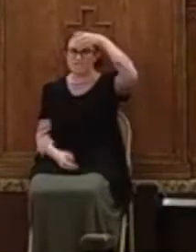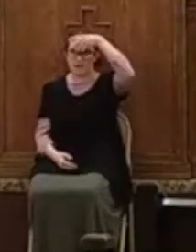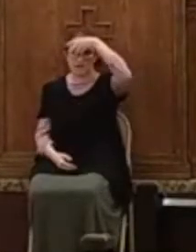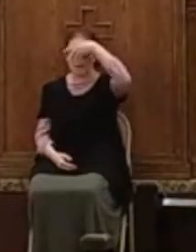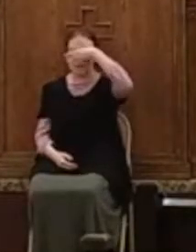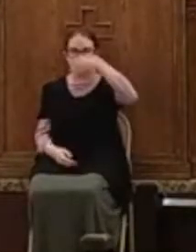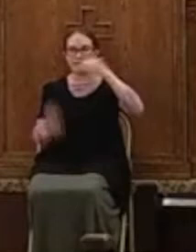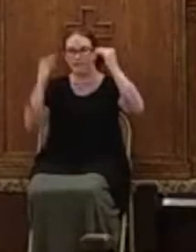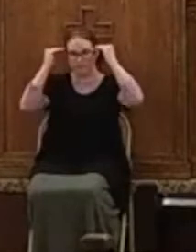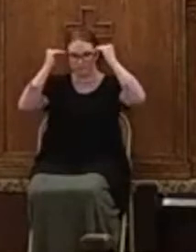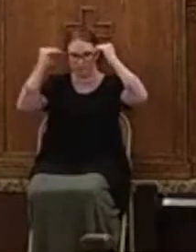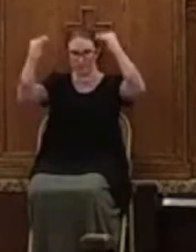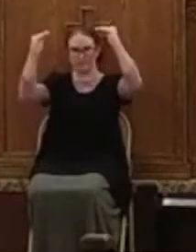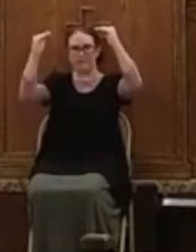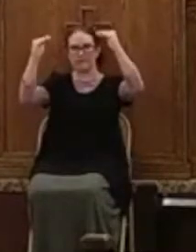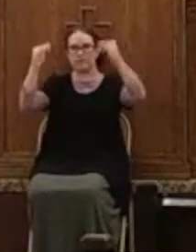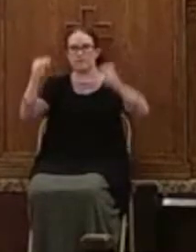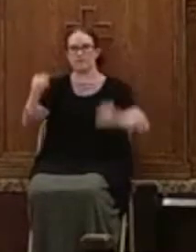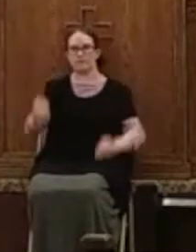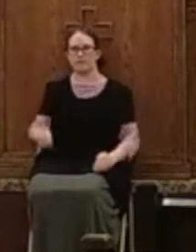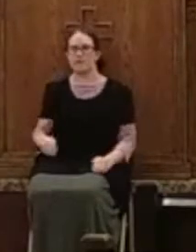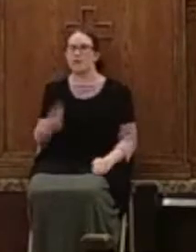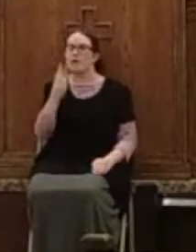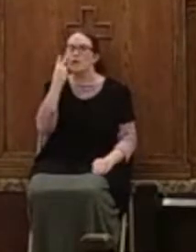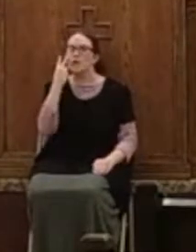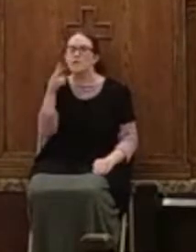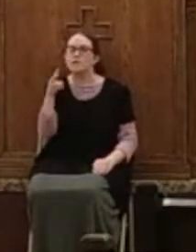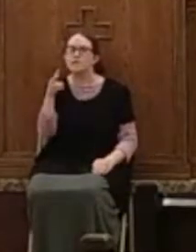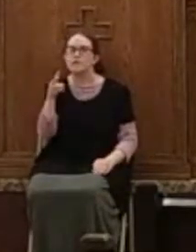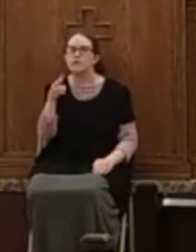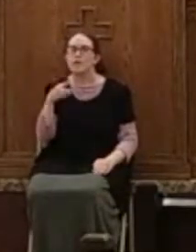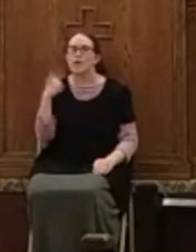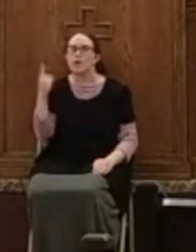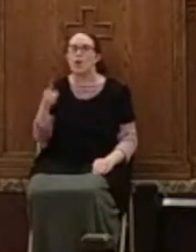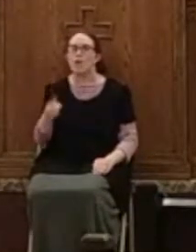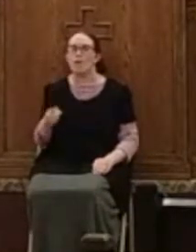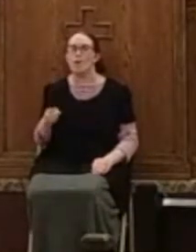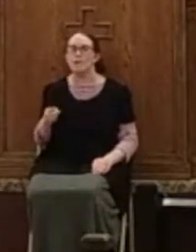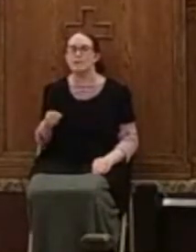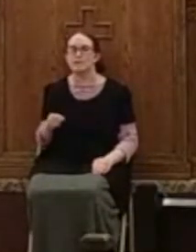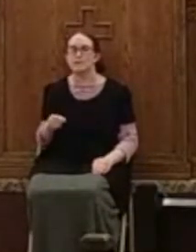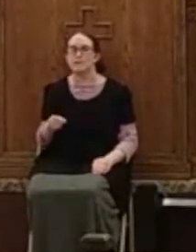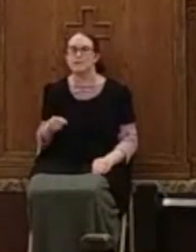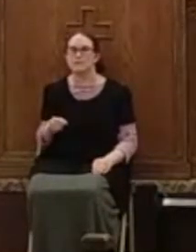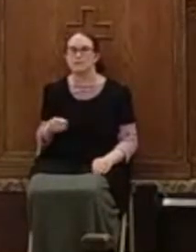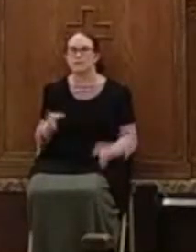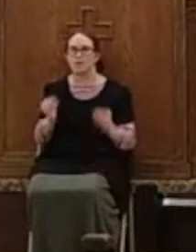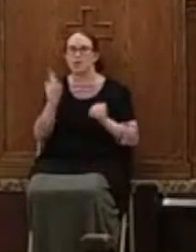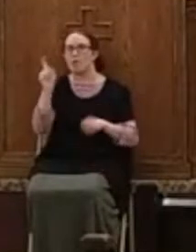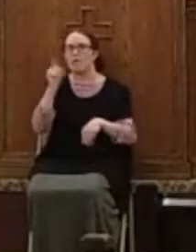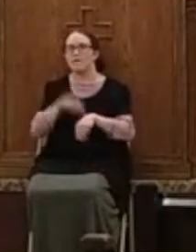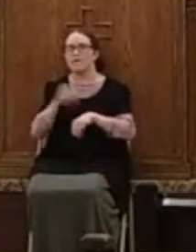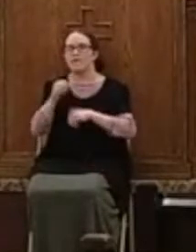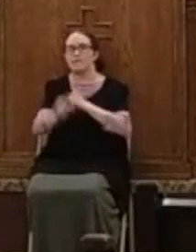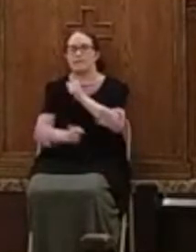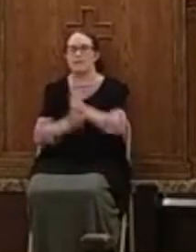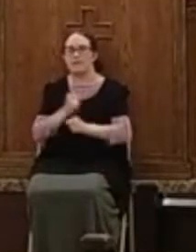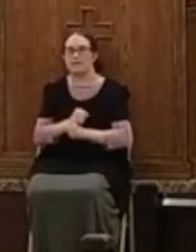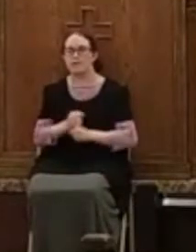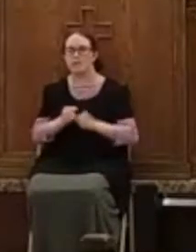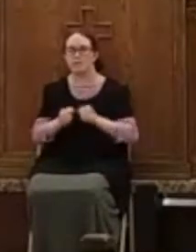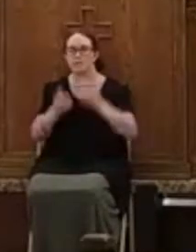that the high priest and the priest looked at and only had access to the high priest one time a year with